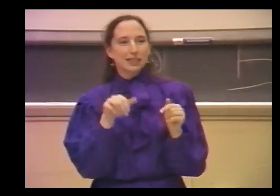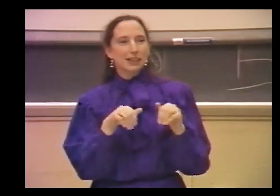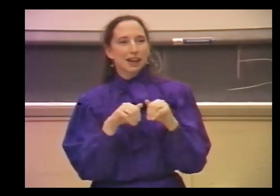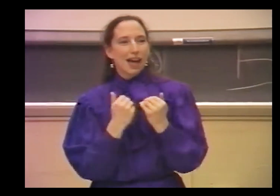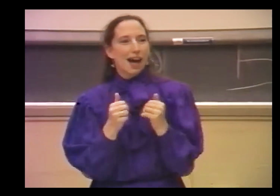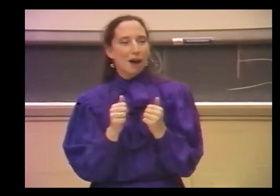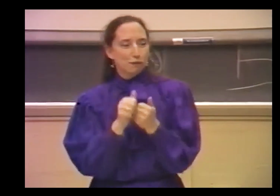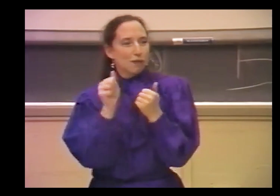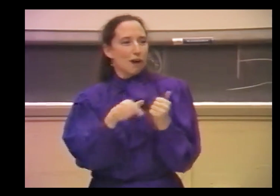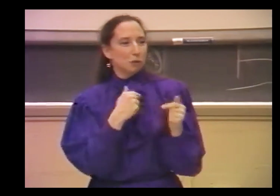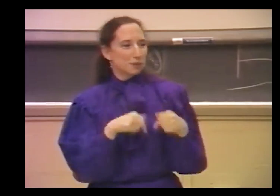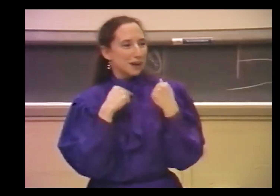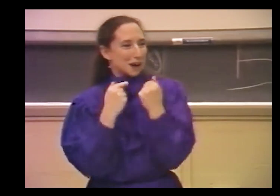see how far we've come.